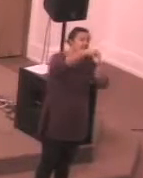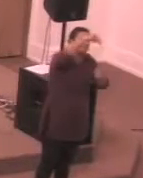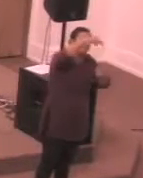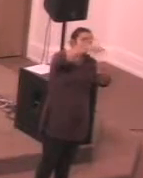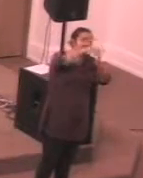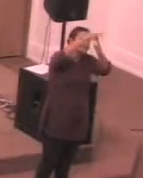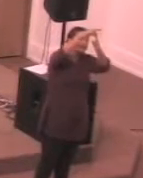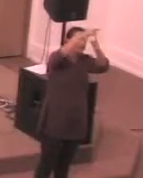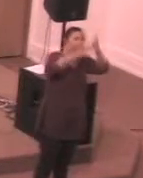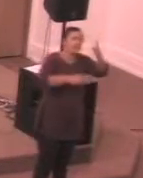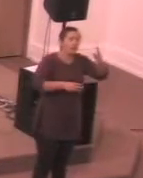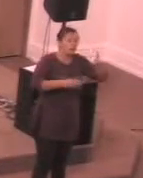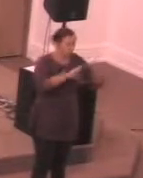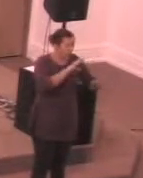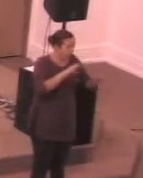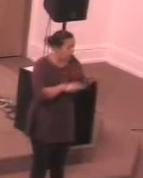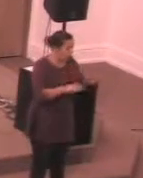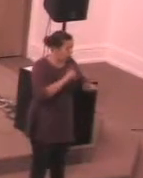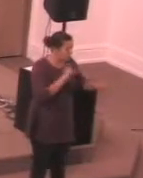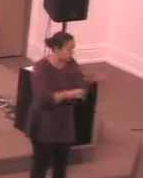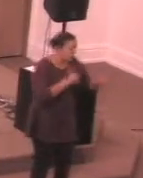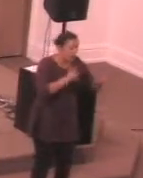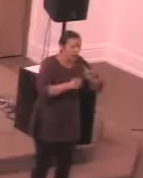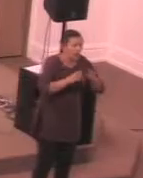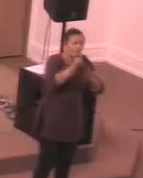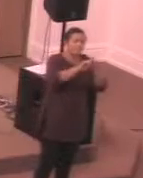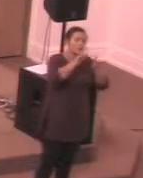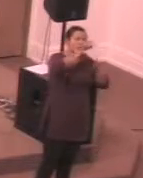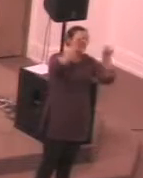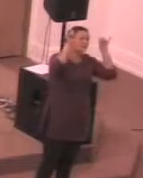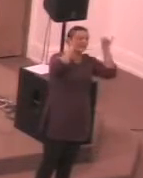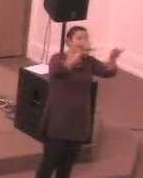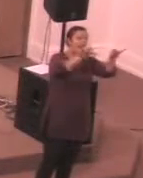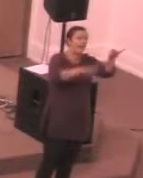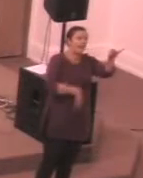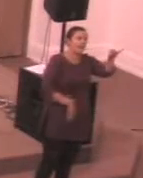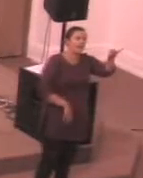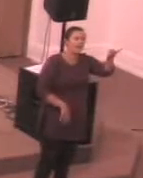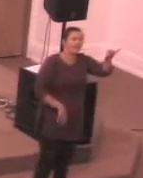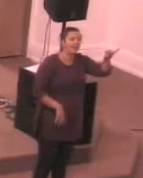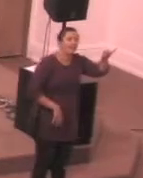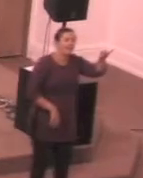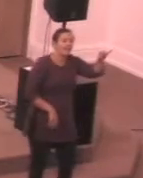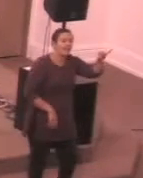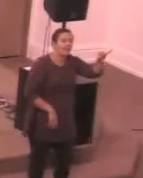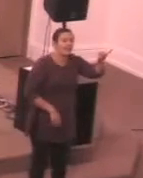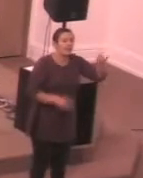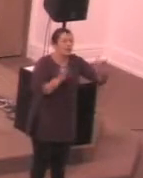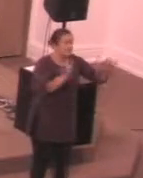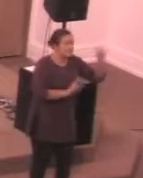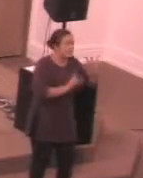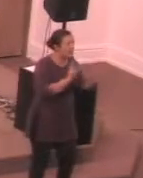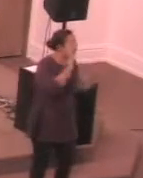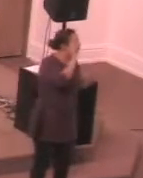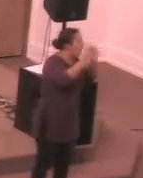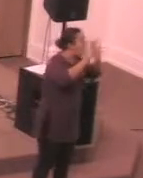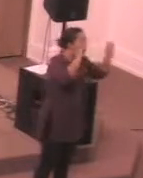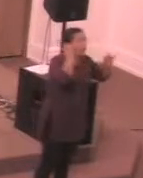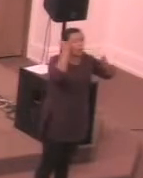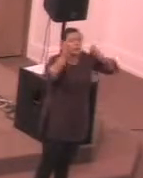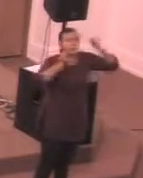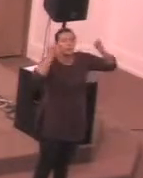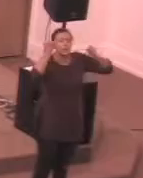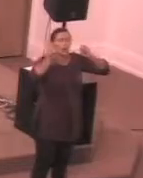secure through culture shifting sand, unchanged by all the vanities